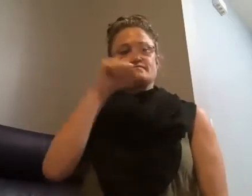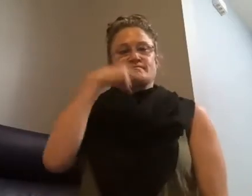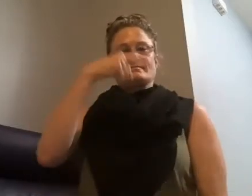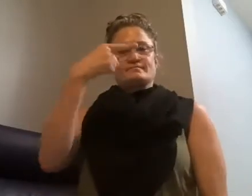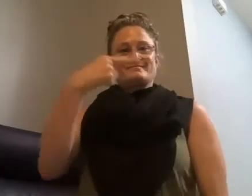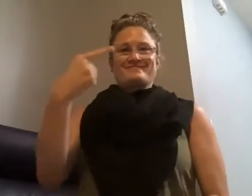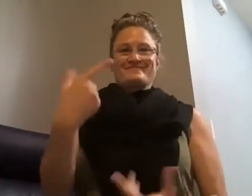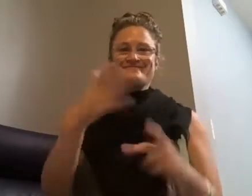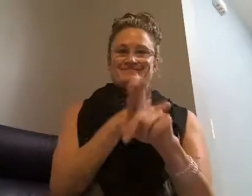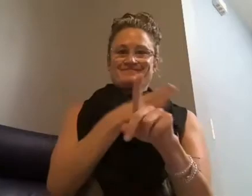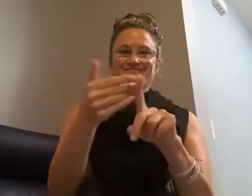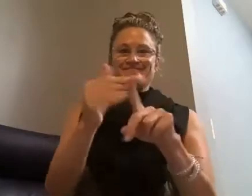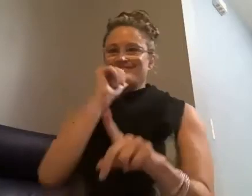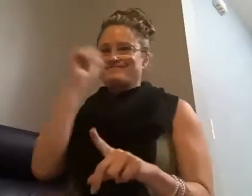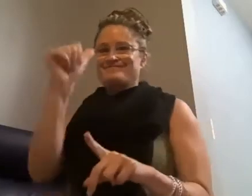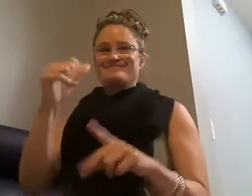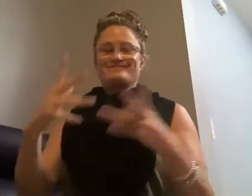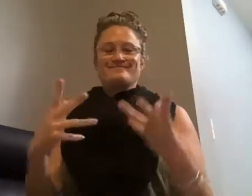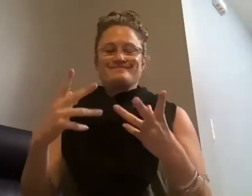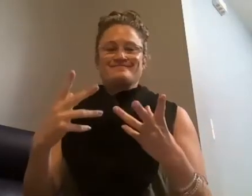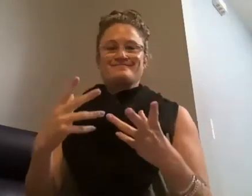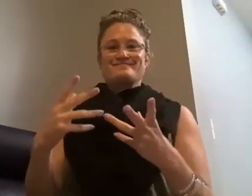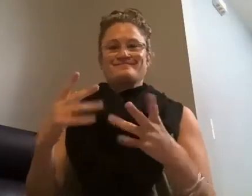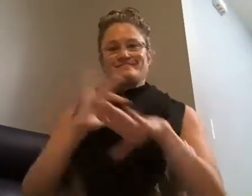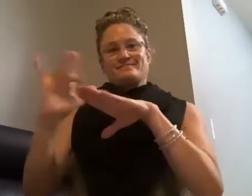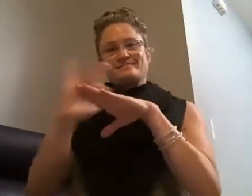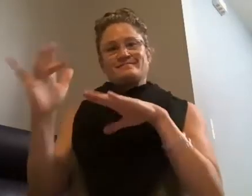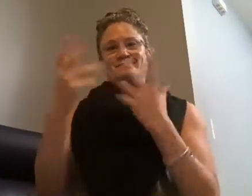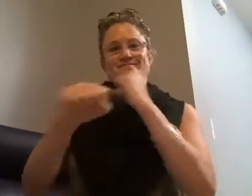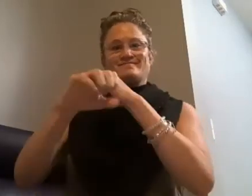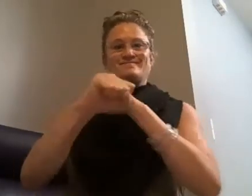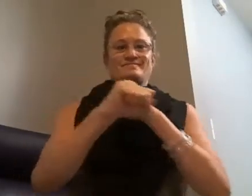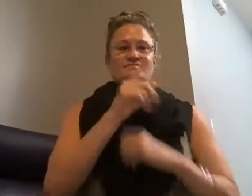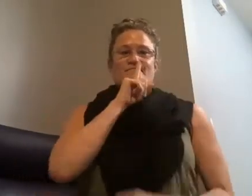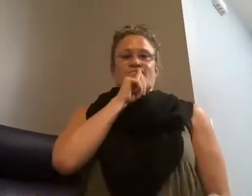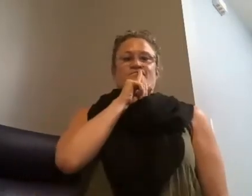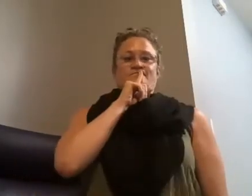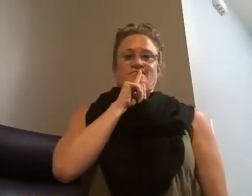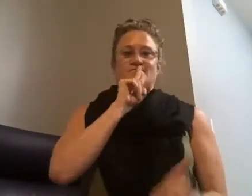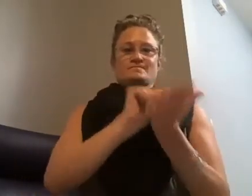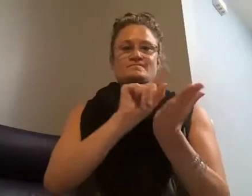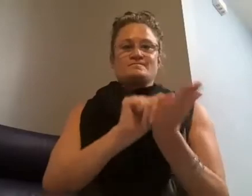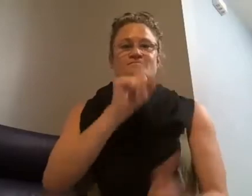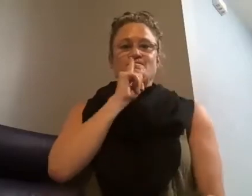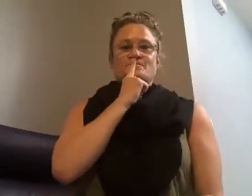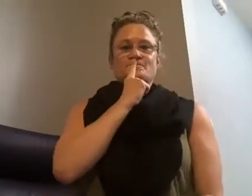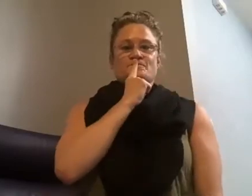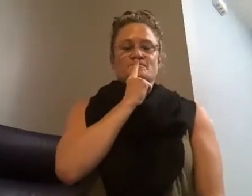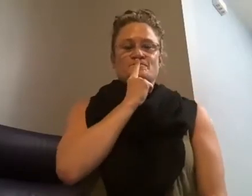rather than promotion. We need always maintain personal anonymity at the level of press, radio, and films. 12, anonymity is the